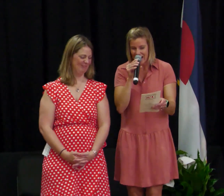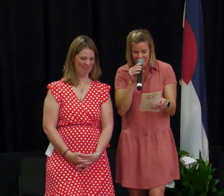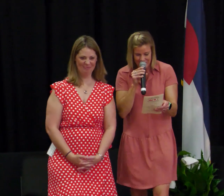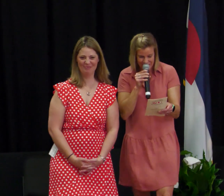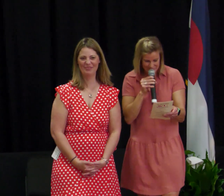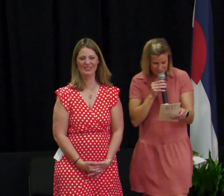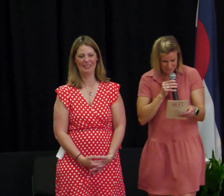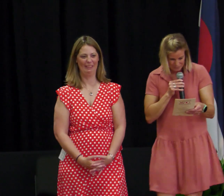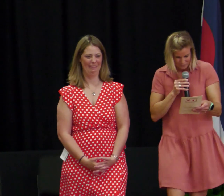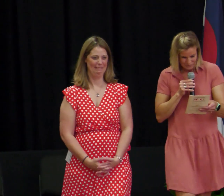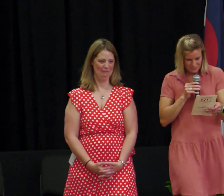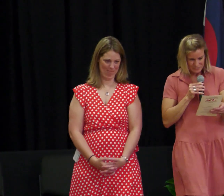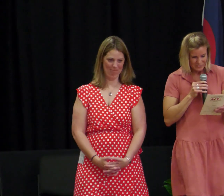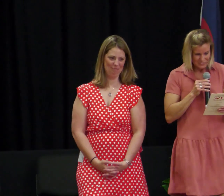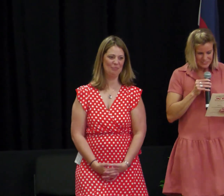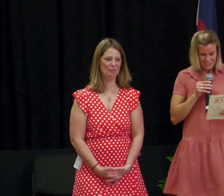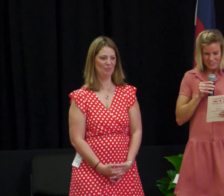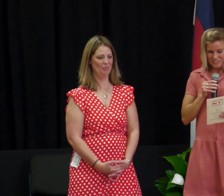wave to the crowd